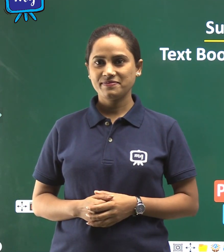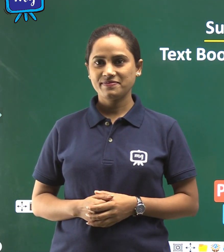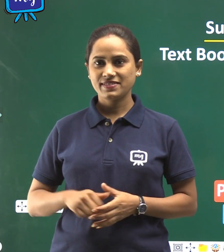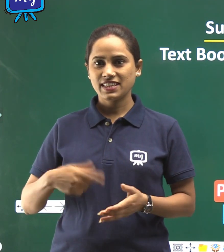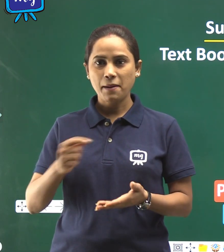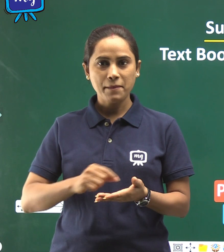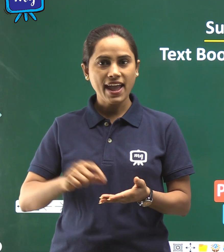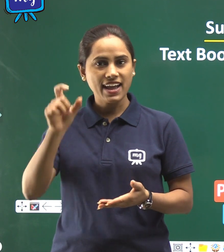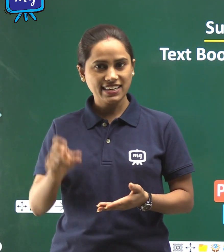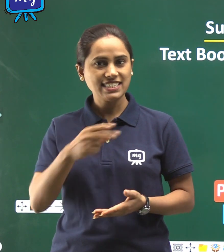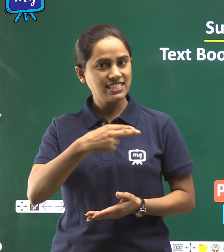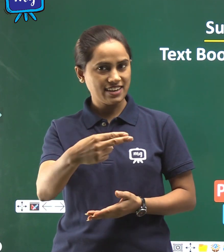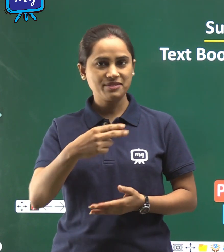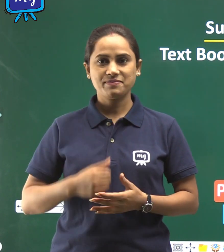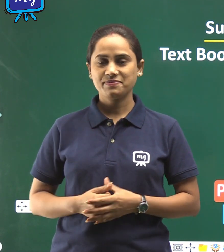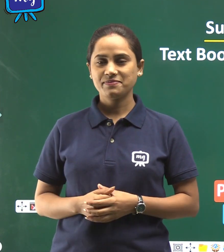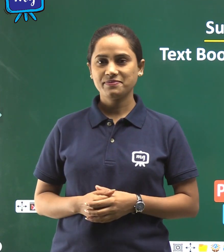by Anis Jung.